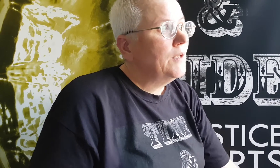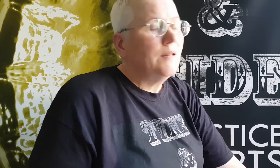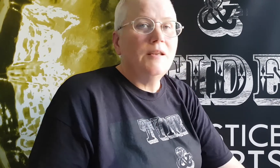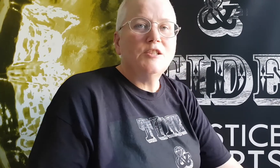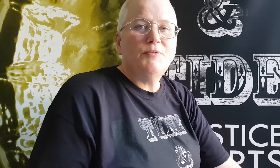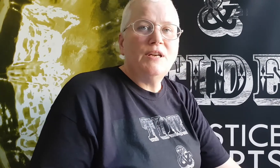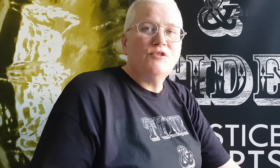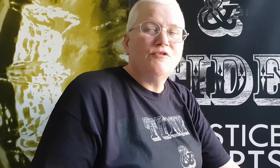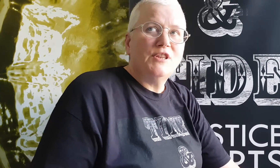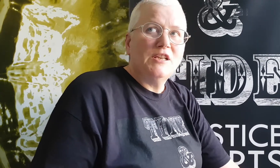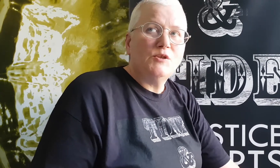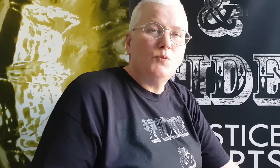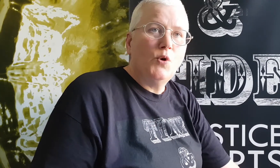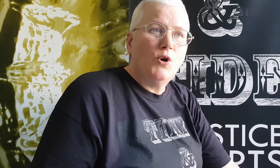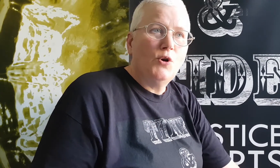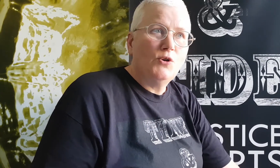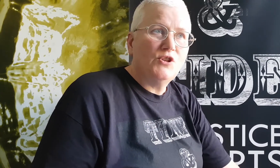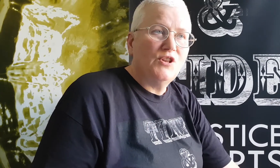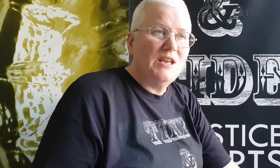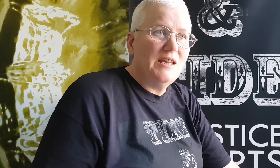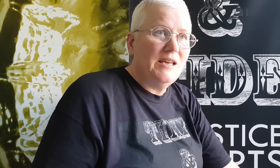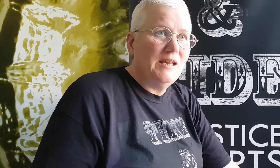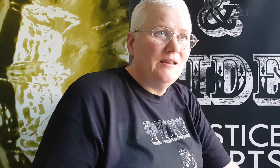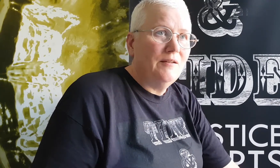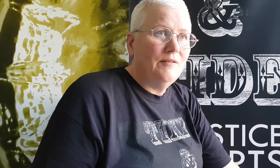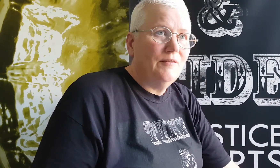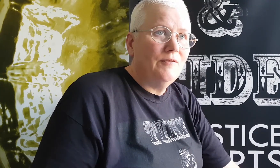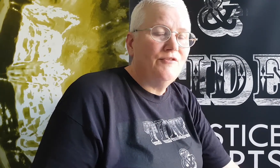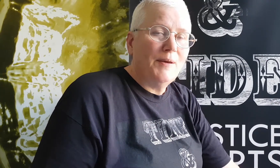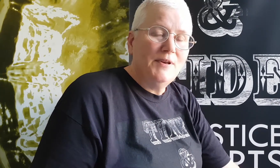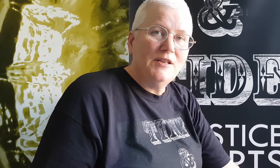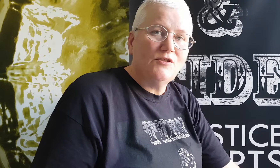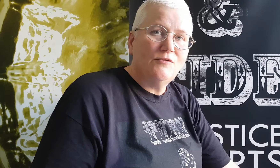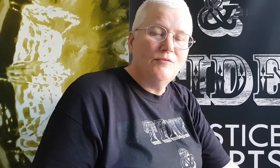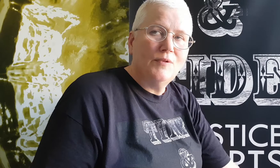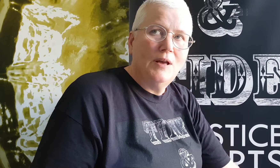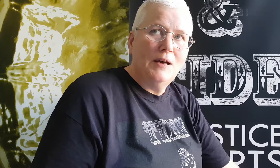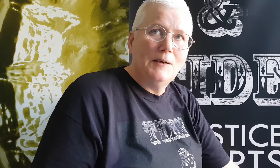the inspiration for this was the feminist